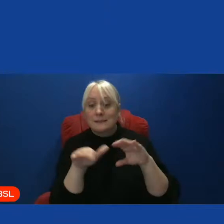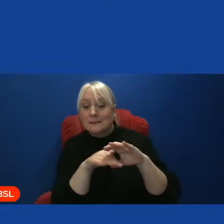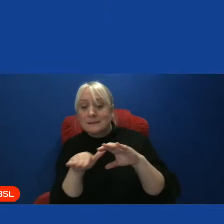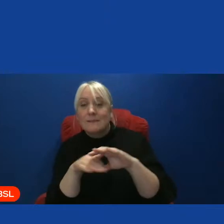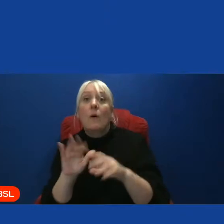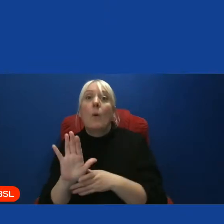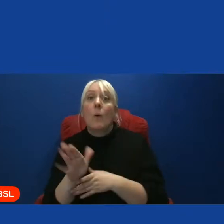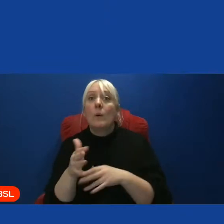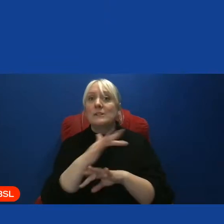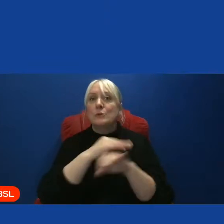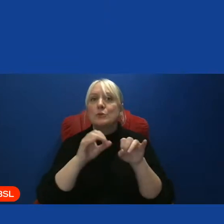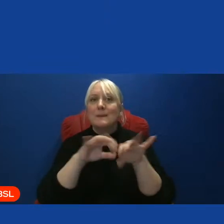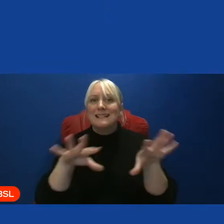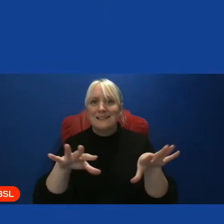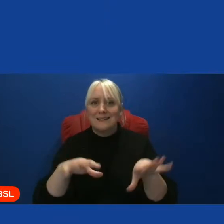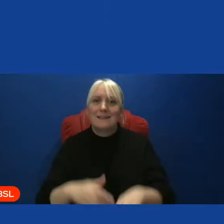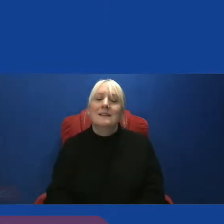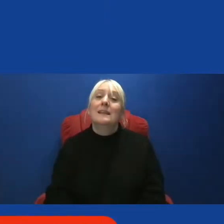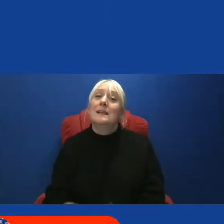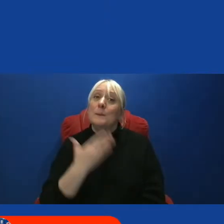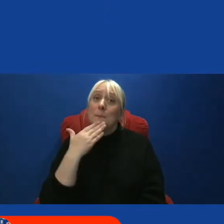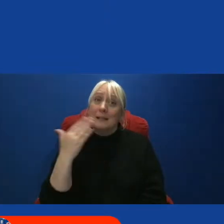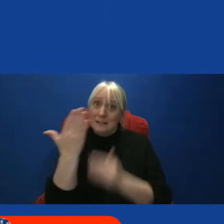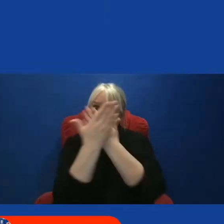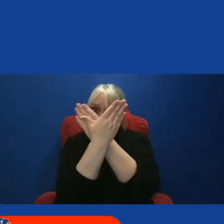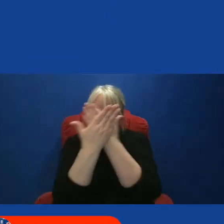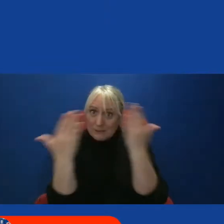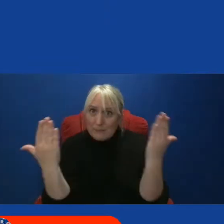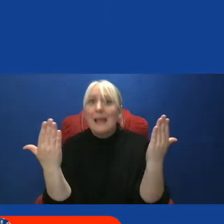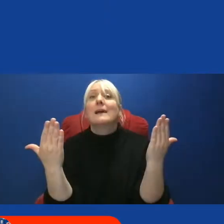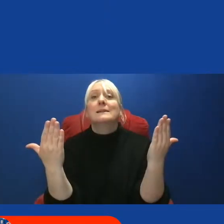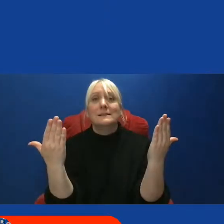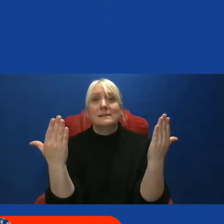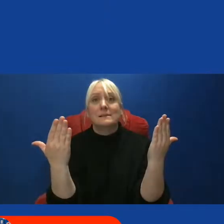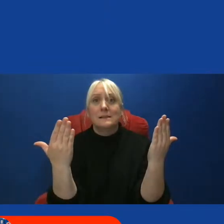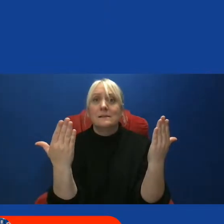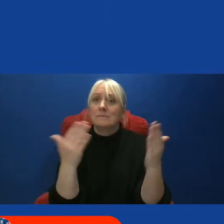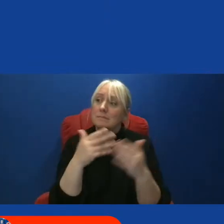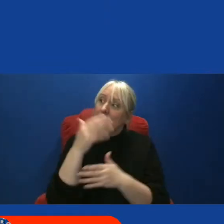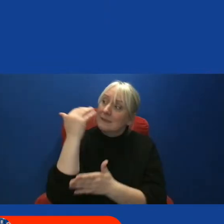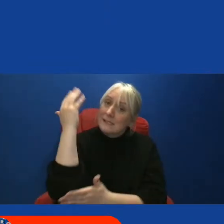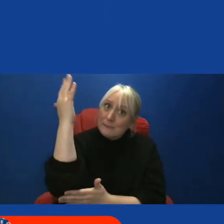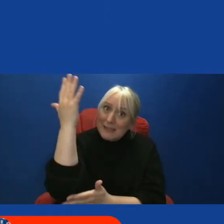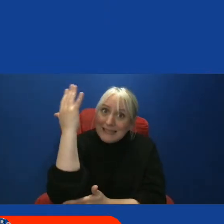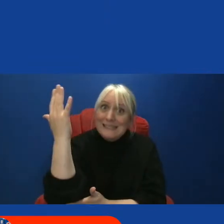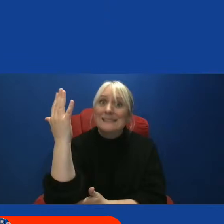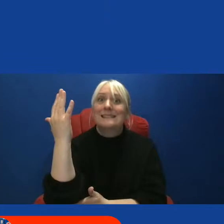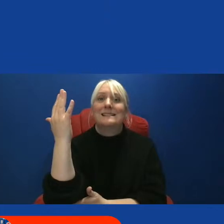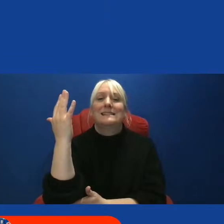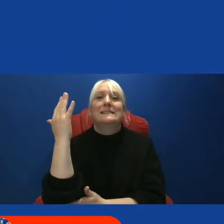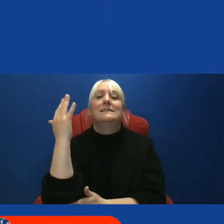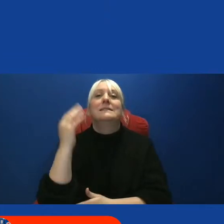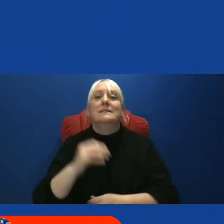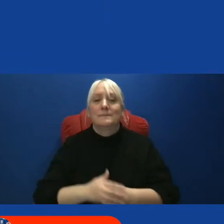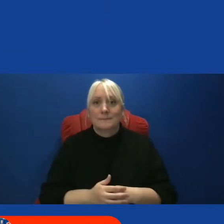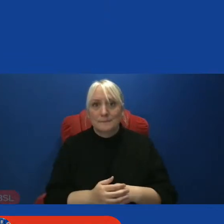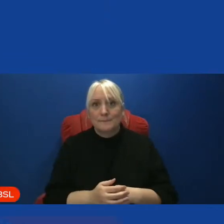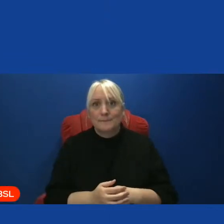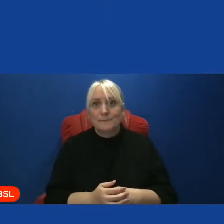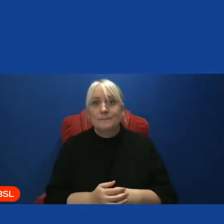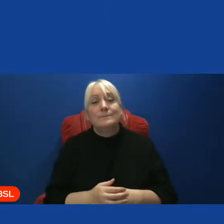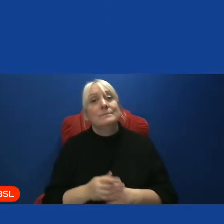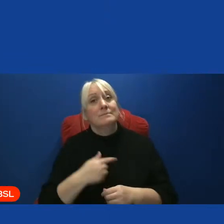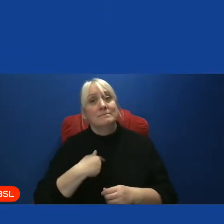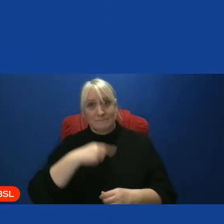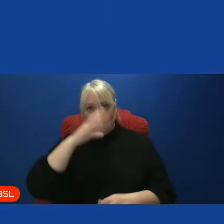a reminder that we would ask everyone to respect those speakers tonight and when they're making their contributions, and that we will